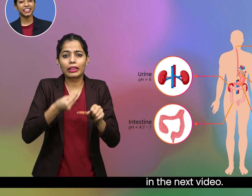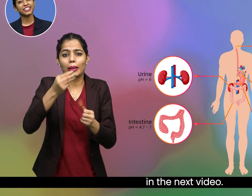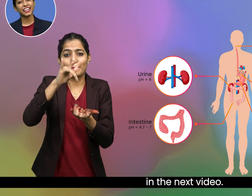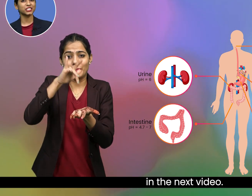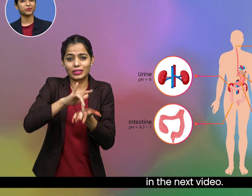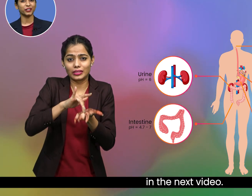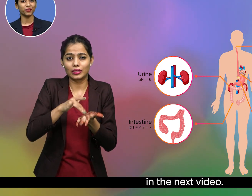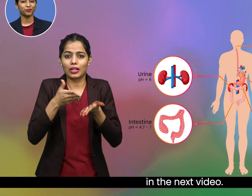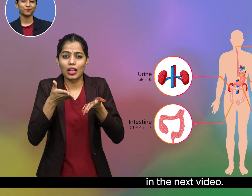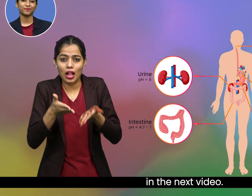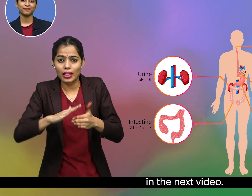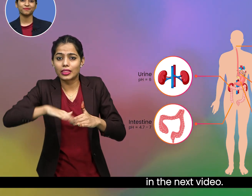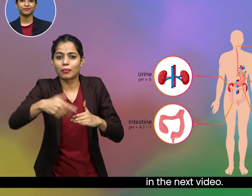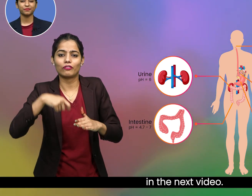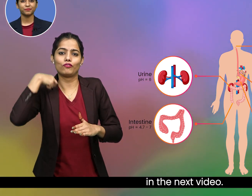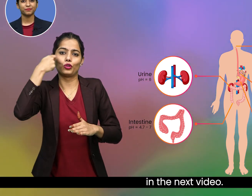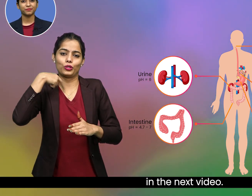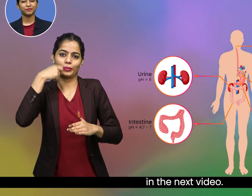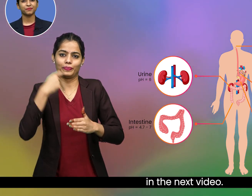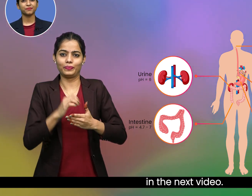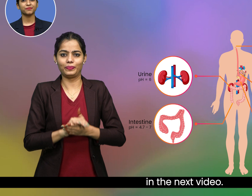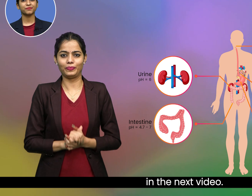place in the next video.